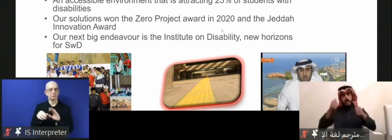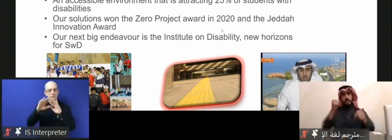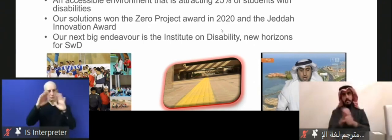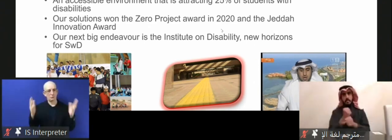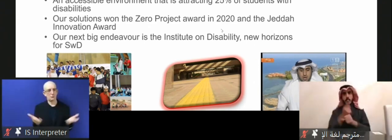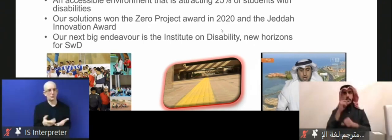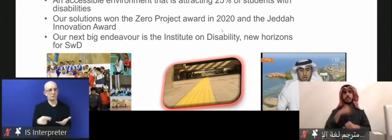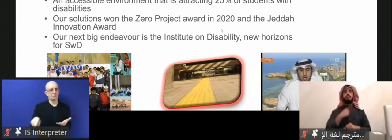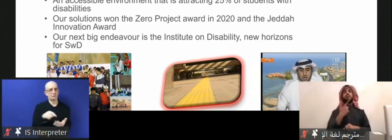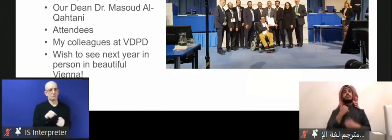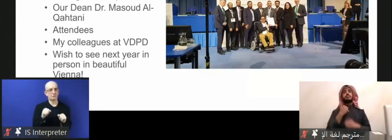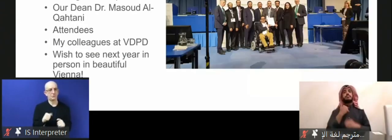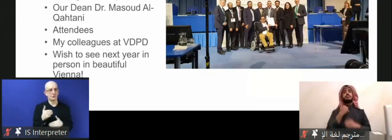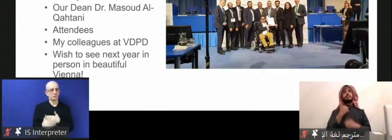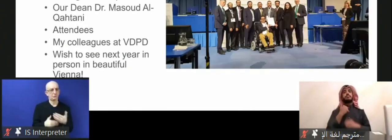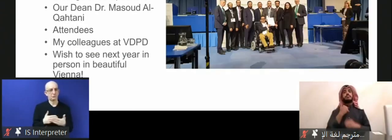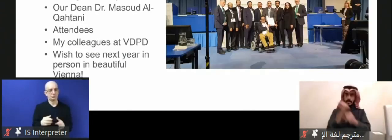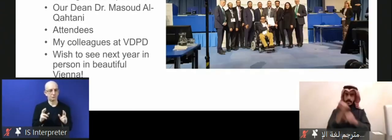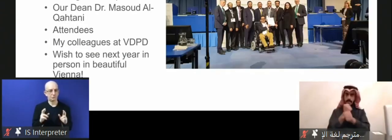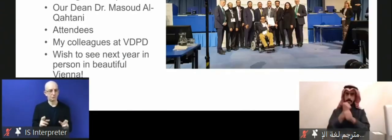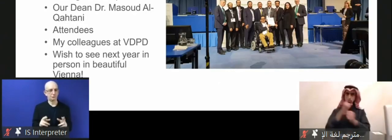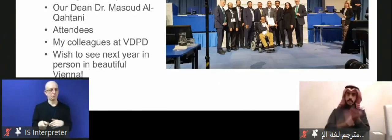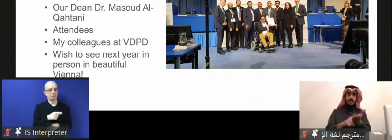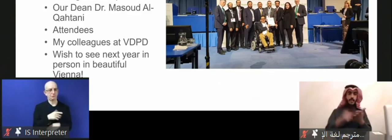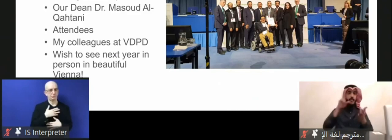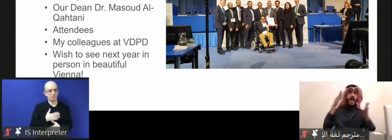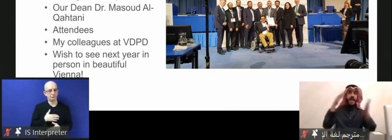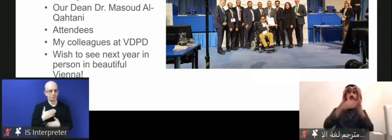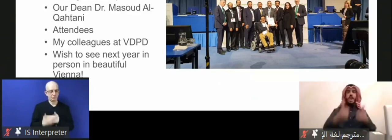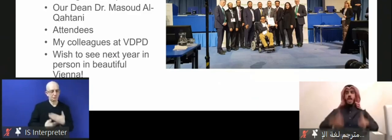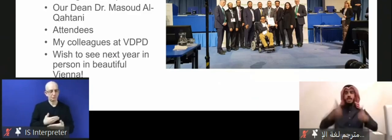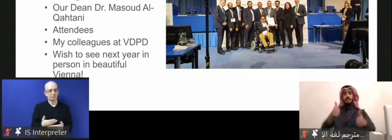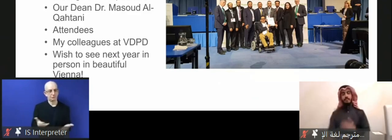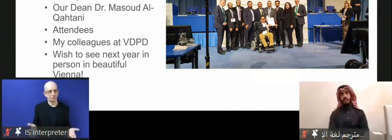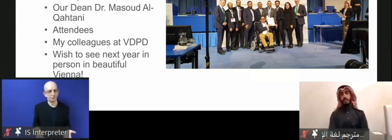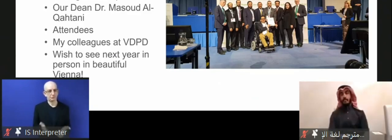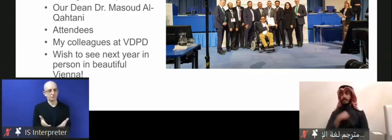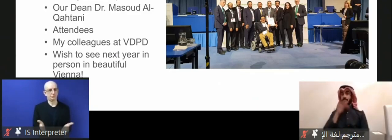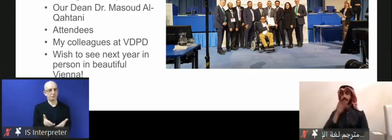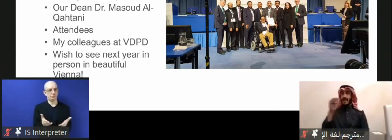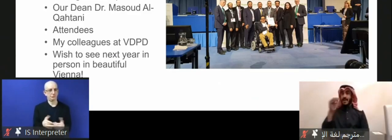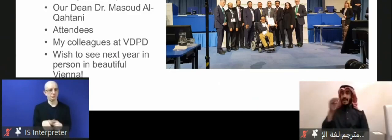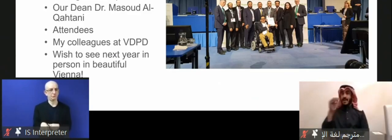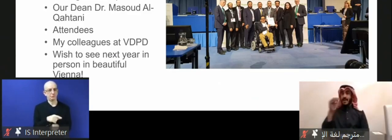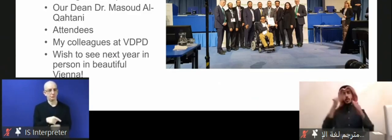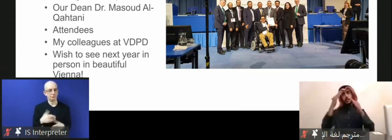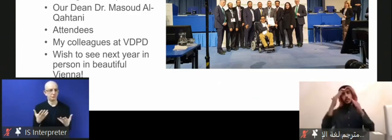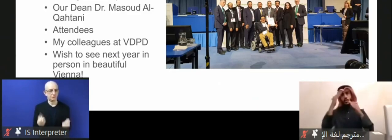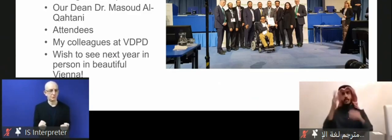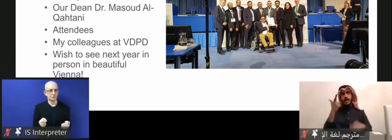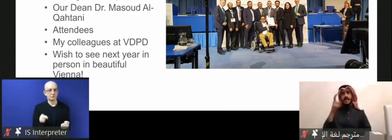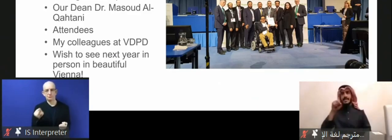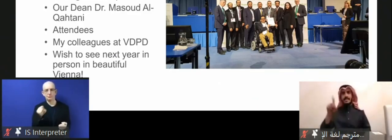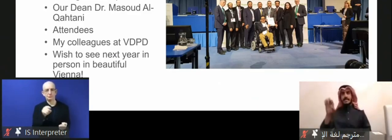will do it and we will succeed in that. So at the end, I would like to thank Zero Project and ESSEL